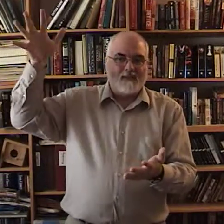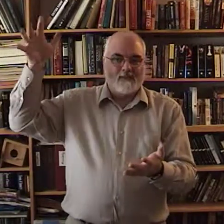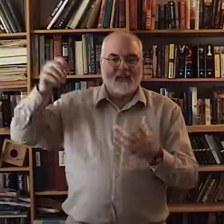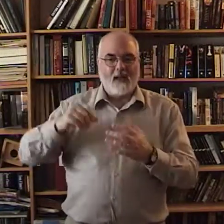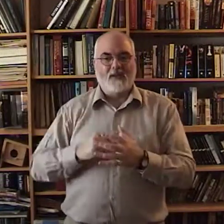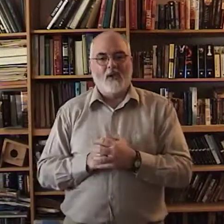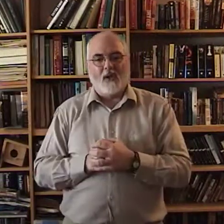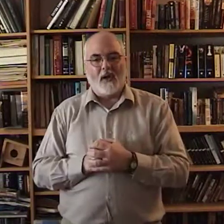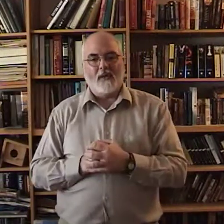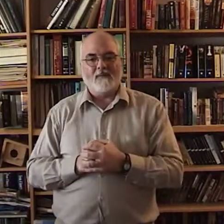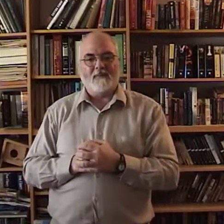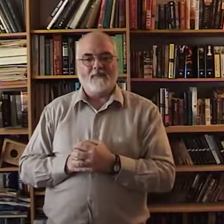is glory.